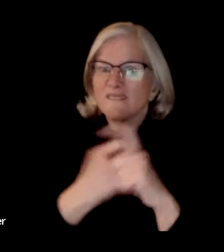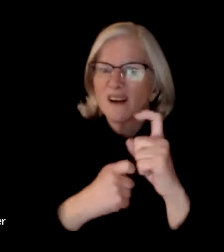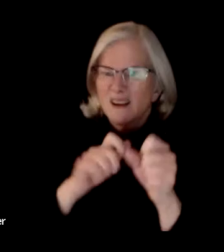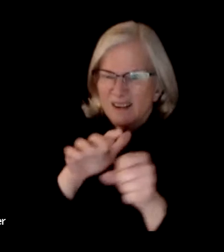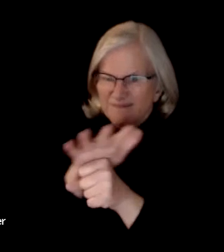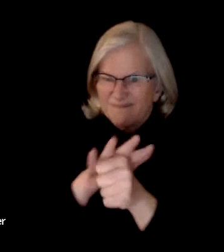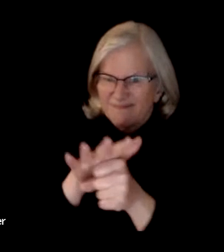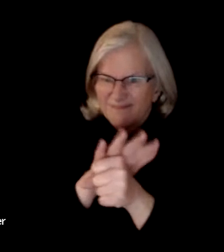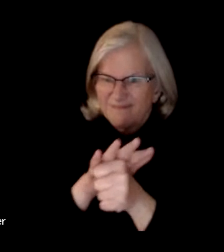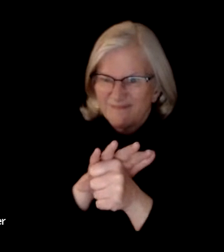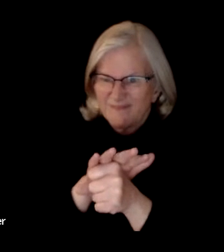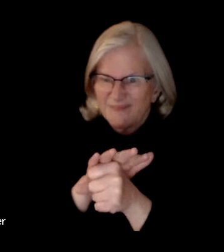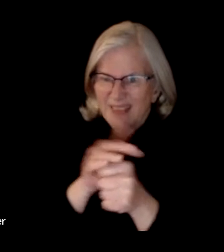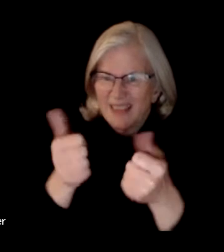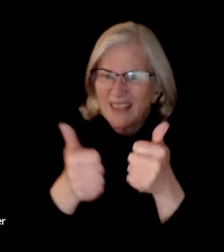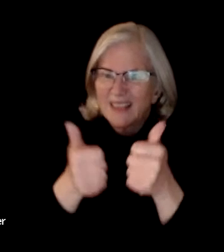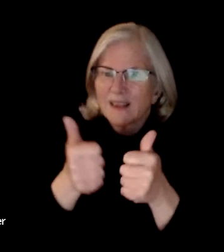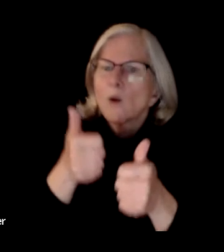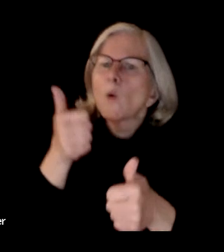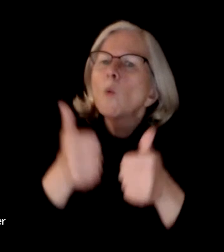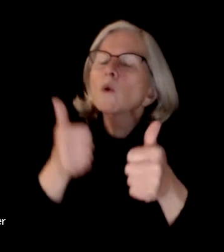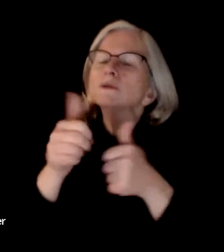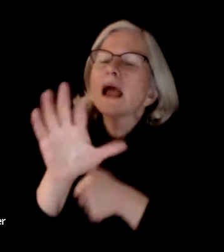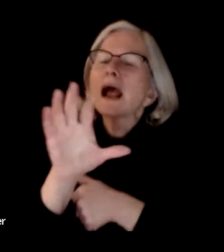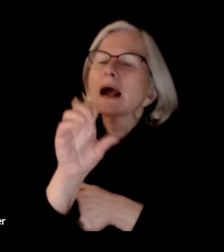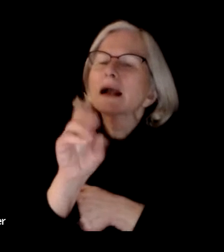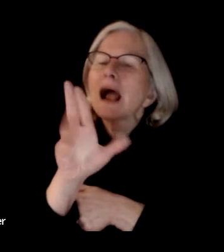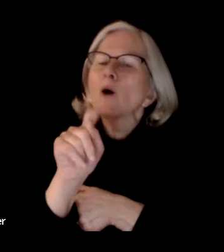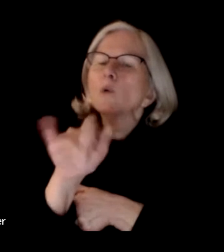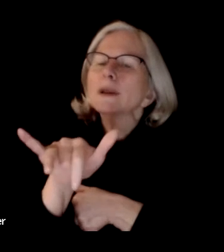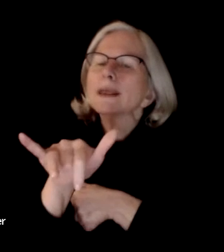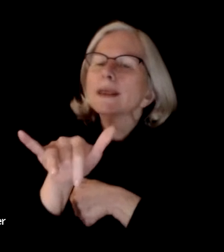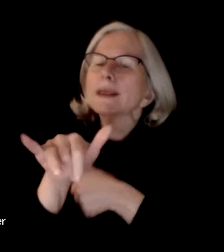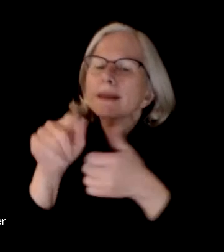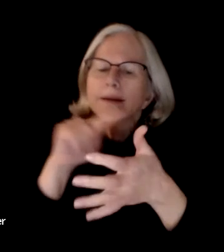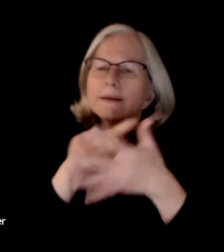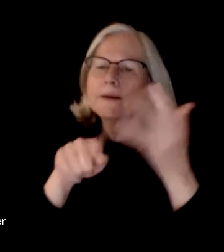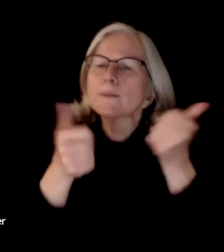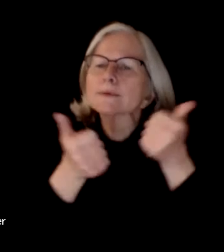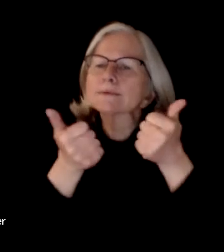any of these individuals related as far as family